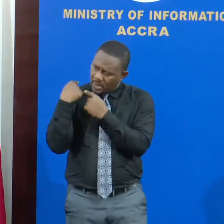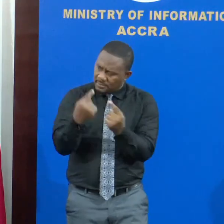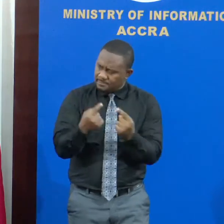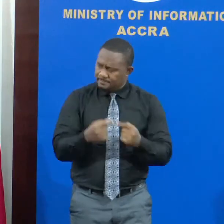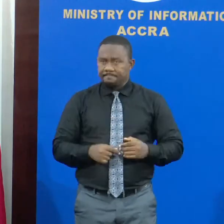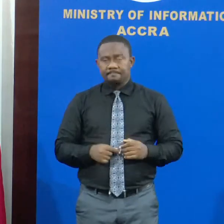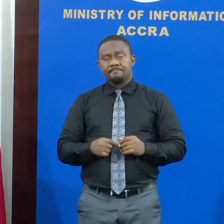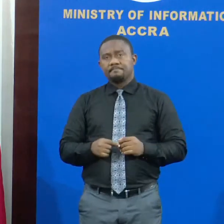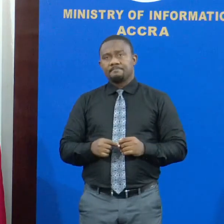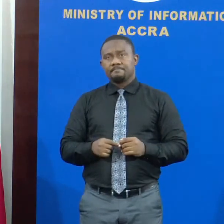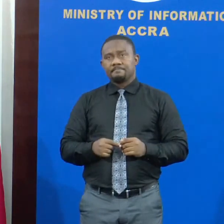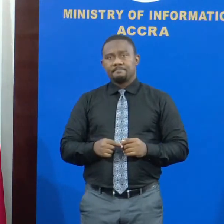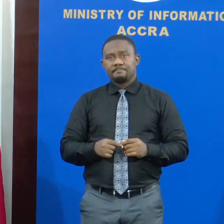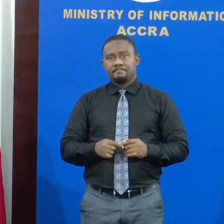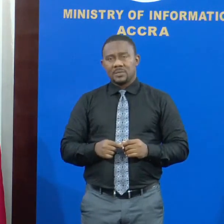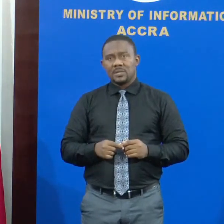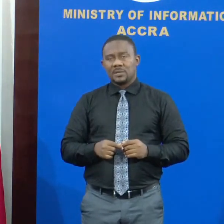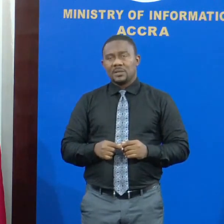we've done it alone.